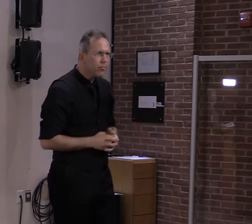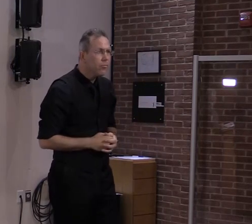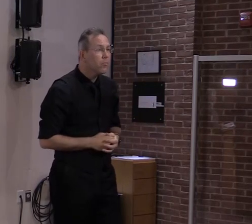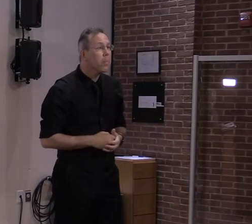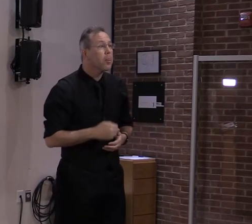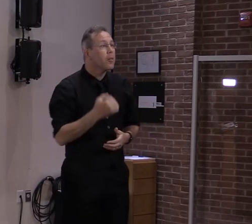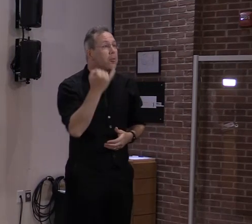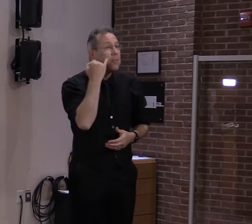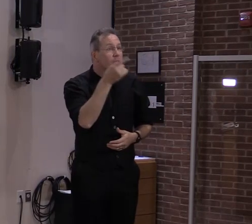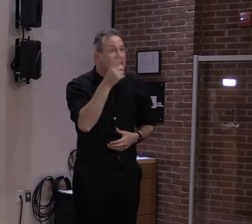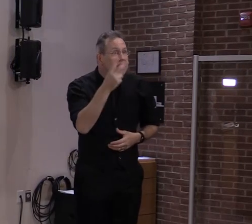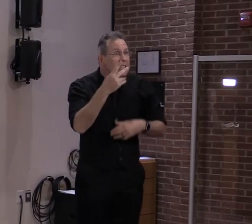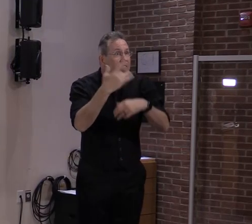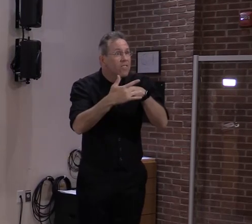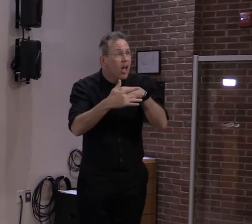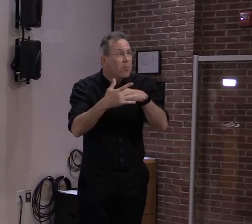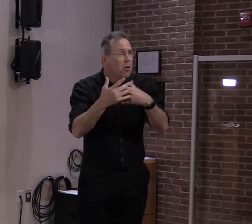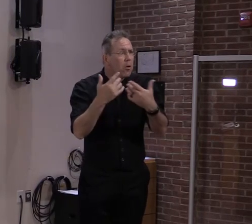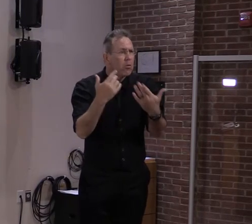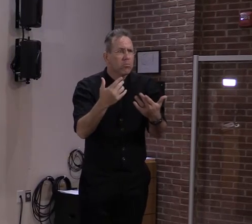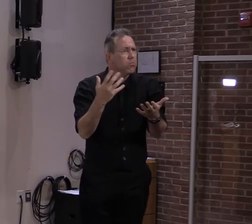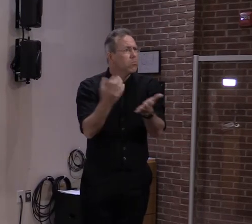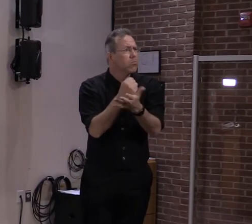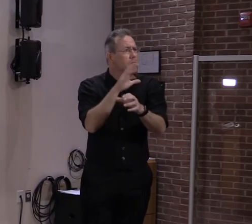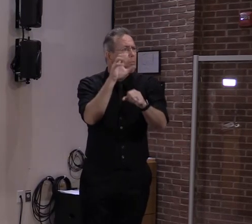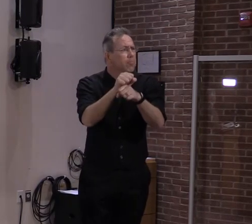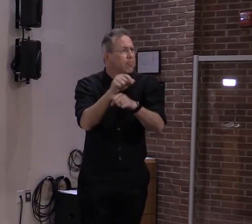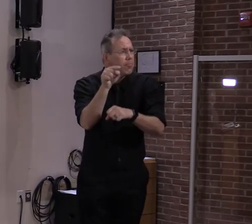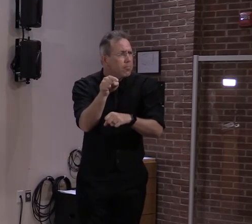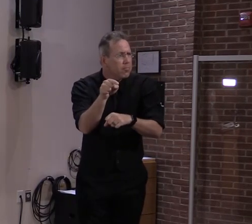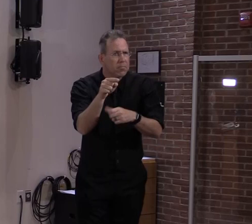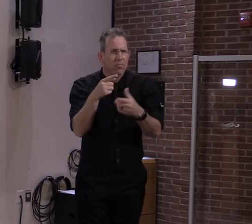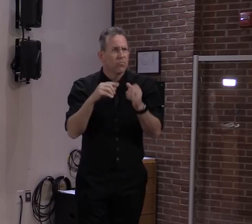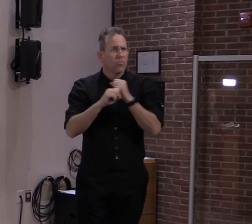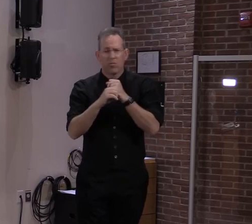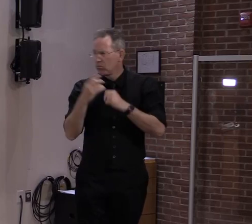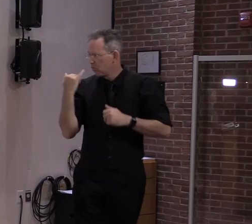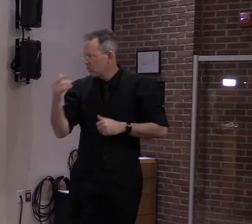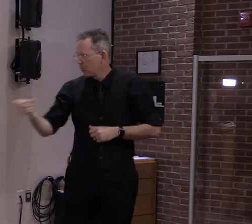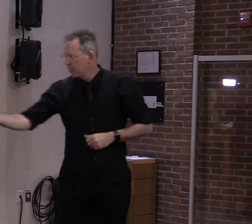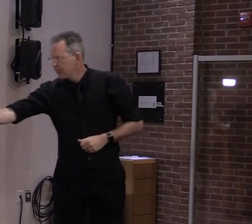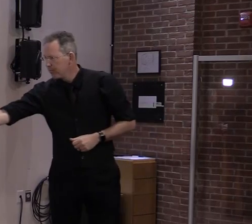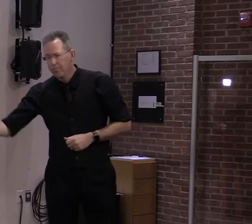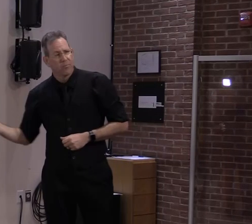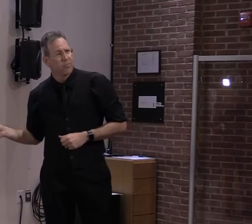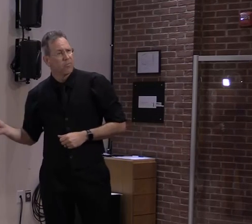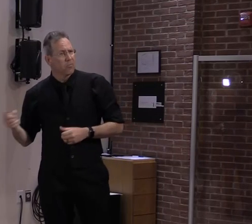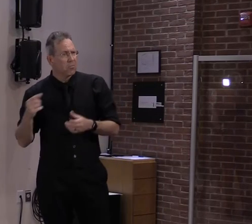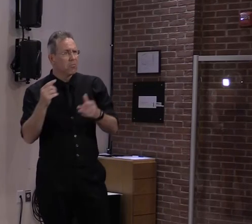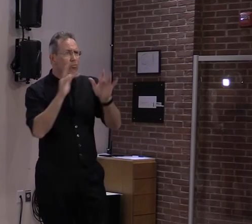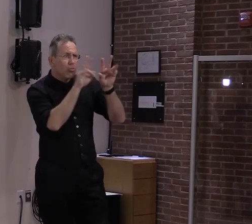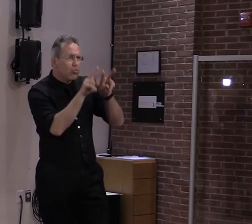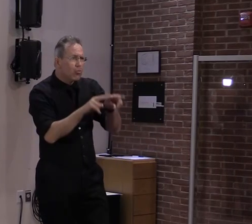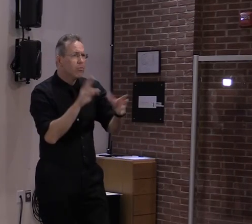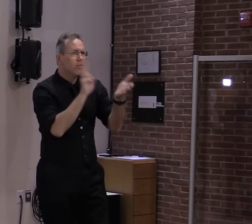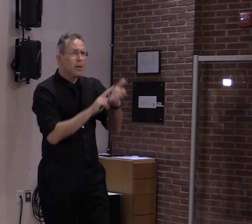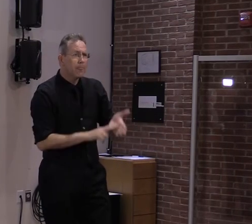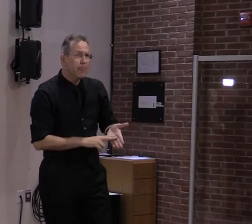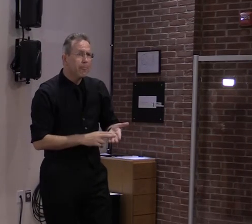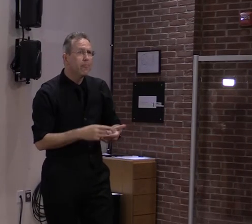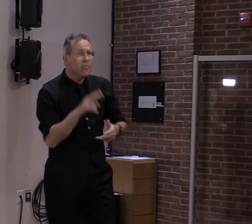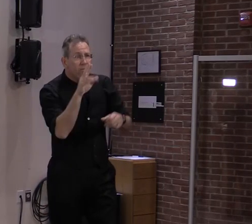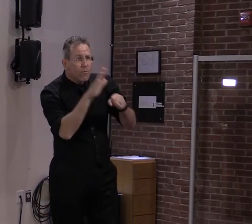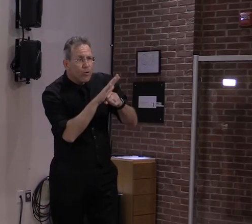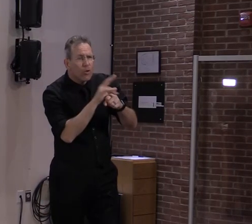fill them by either moving up appointments or having the walk-ins take some of the doses